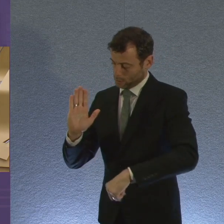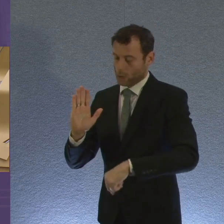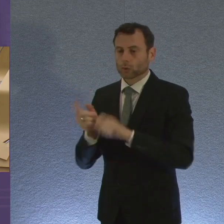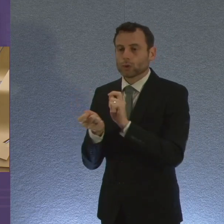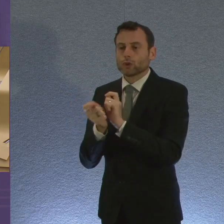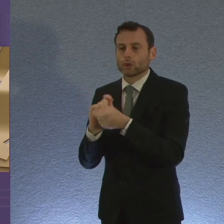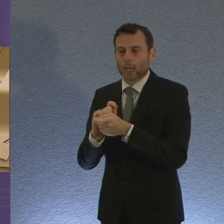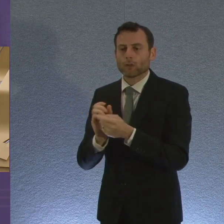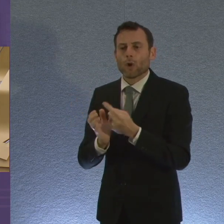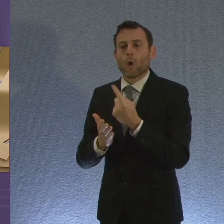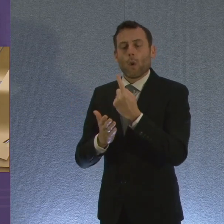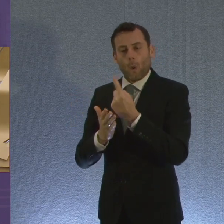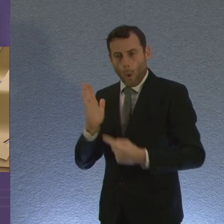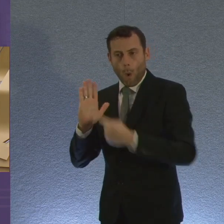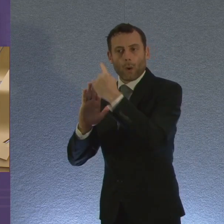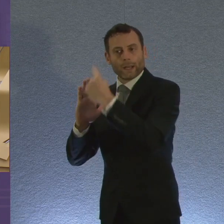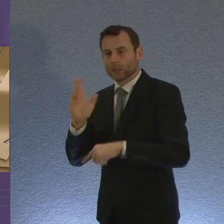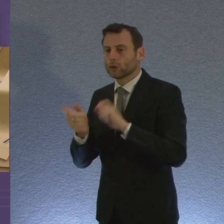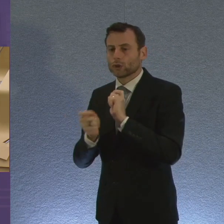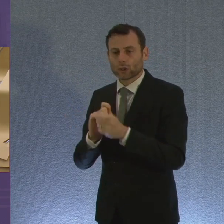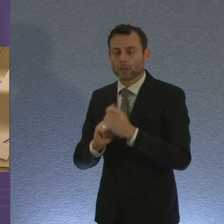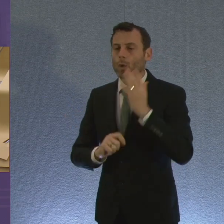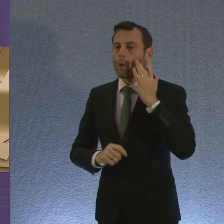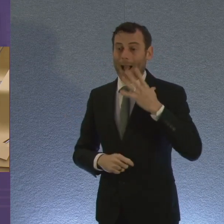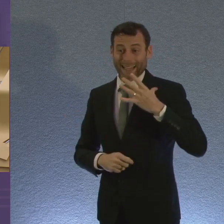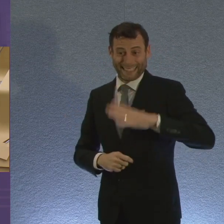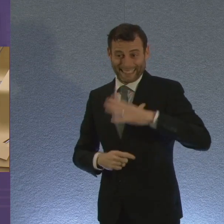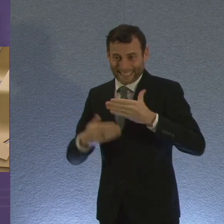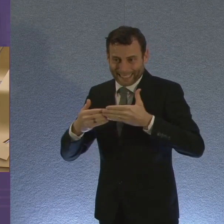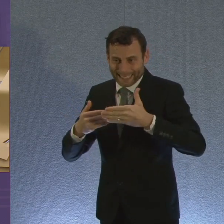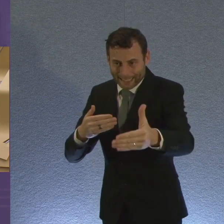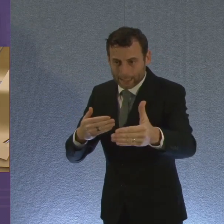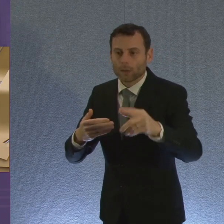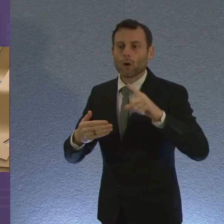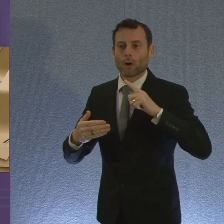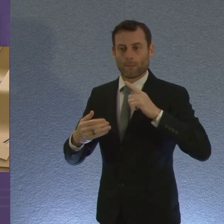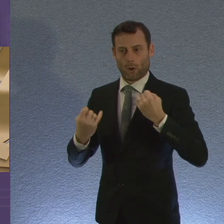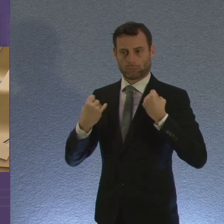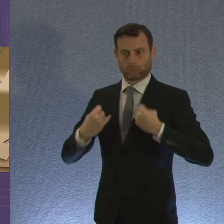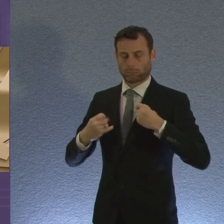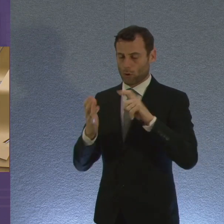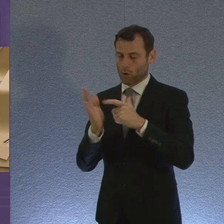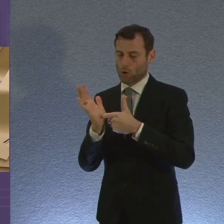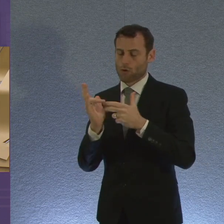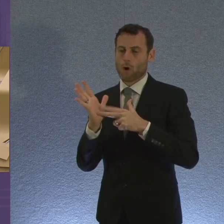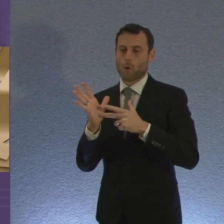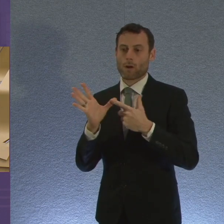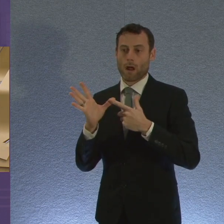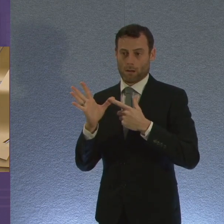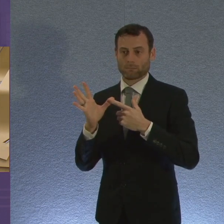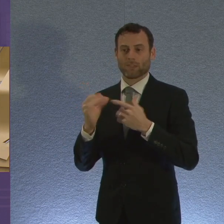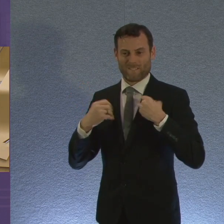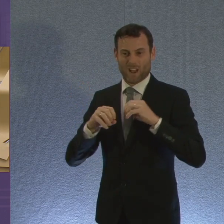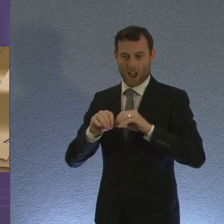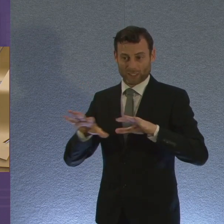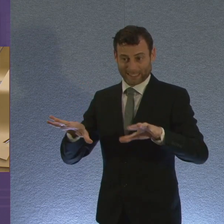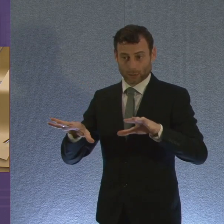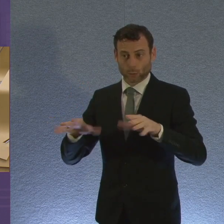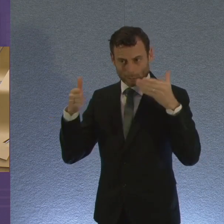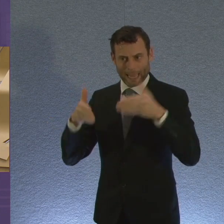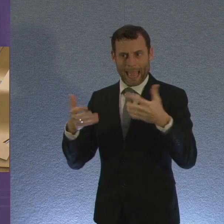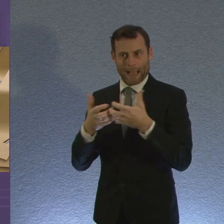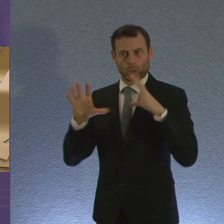force as long as they remain necessary and proportionate to deal with the coronavirus outbreak or its effects on our society. Because of this, the bill allows us